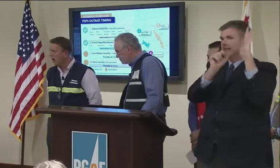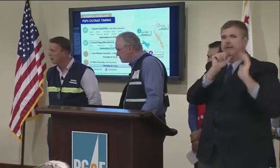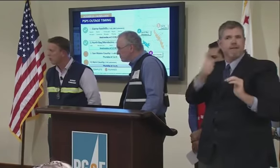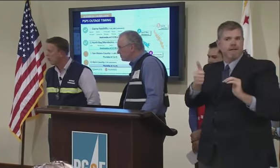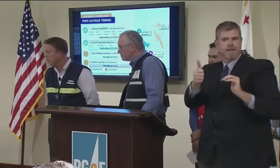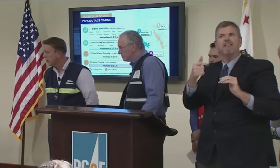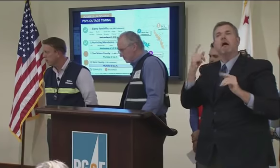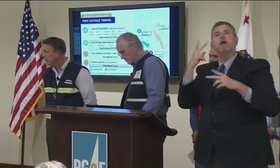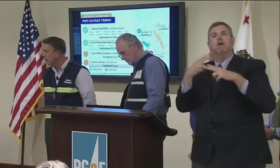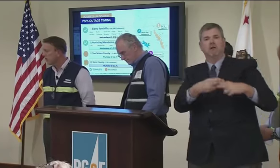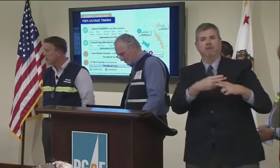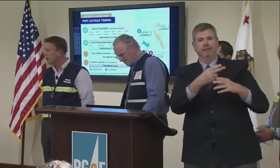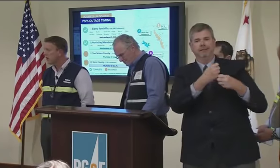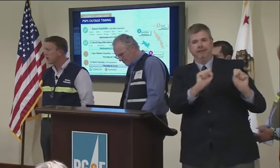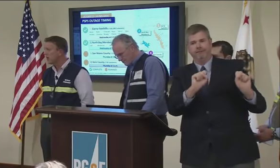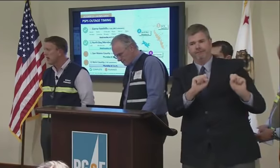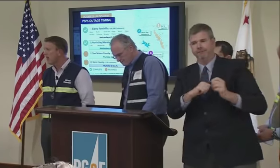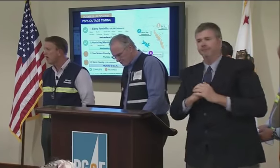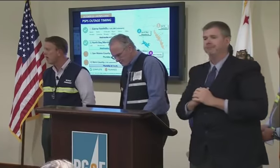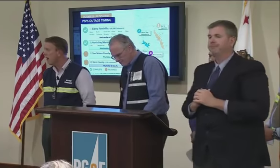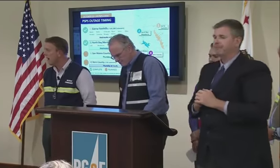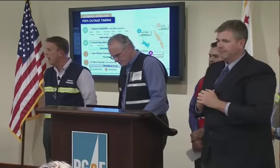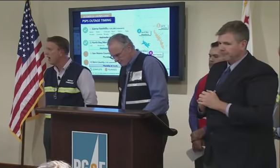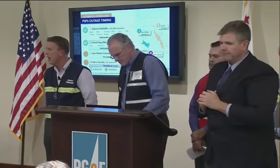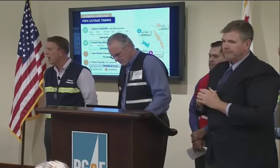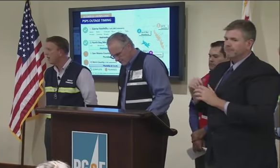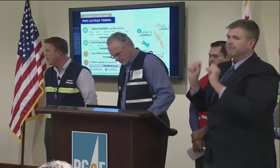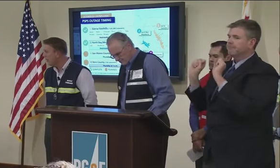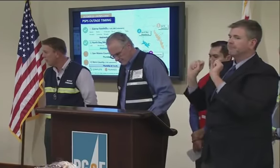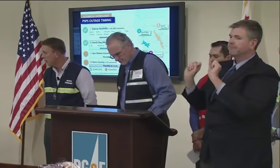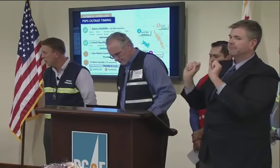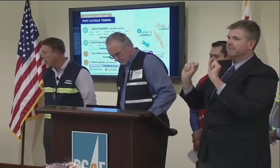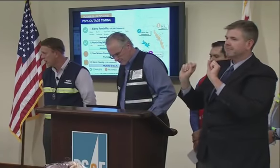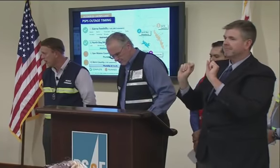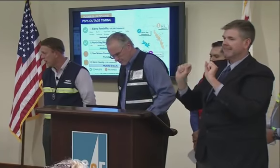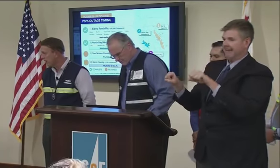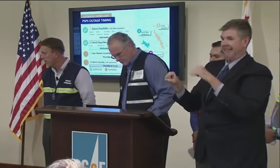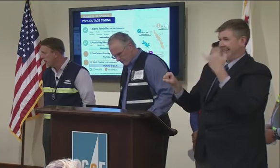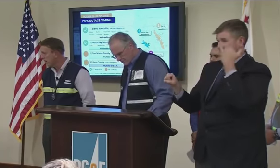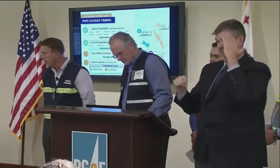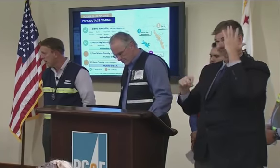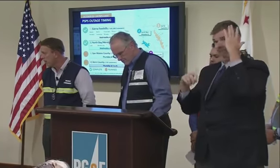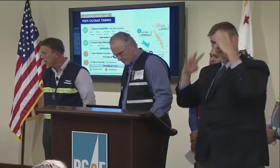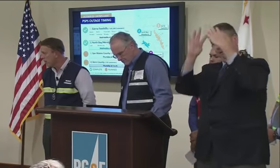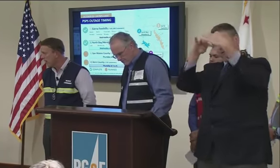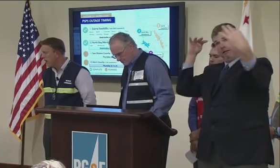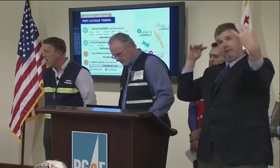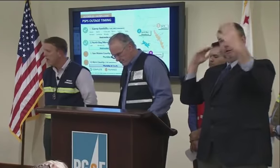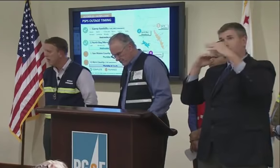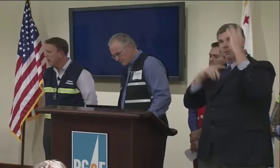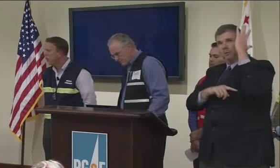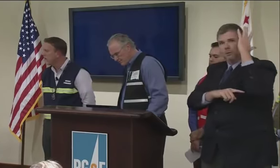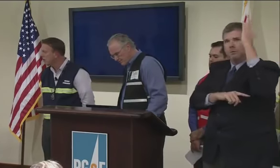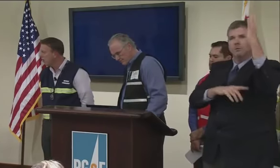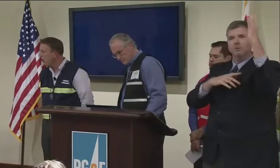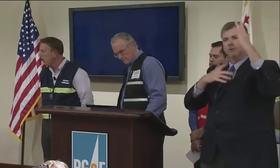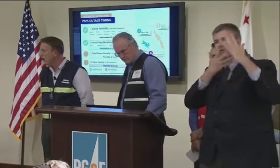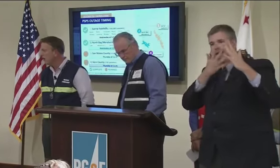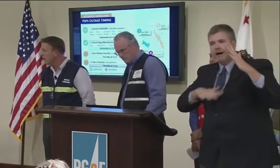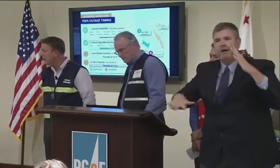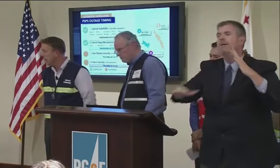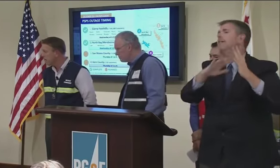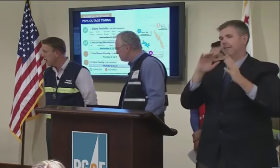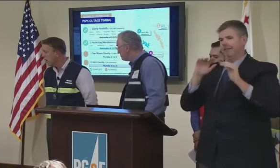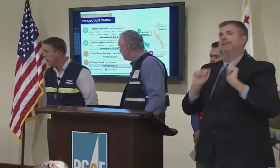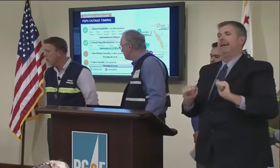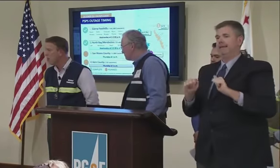our experts, our public safety specialists, and identify safe zones within the city center. Then we install